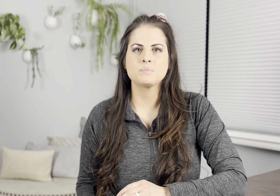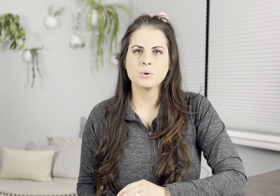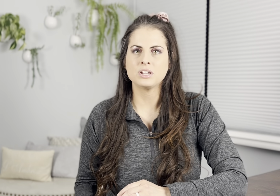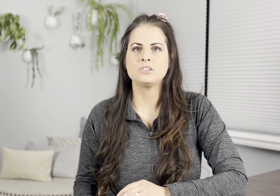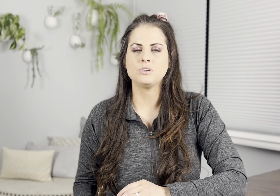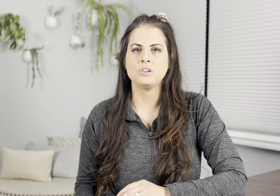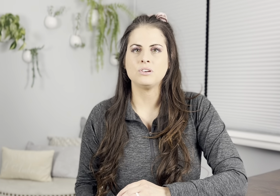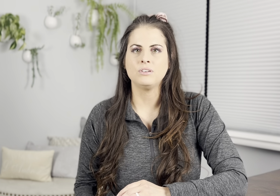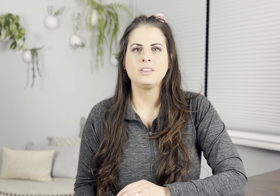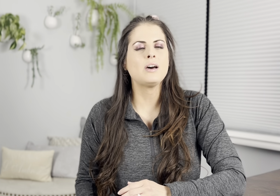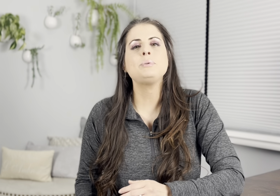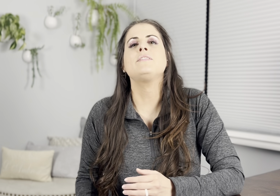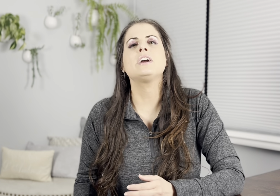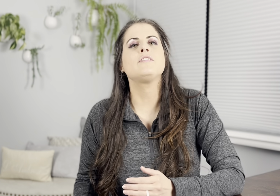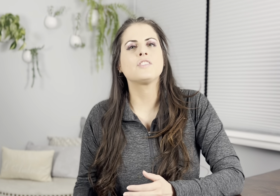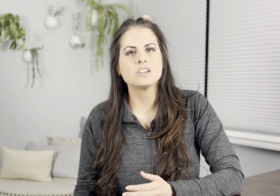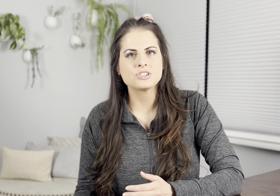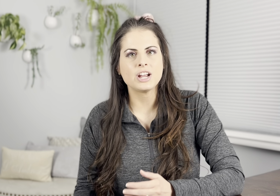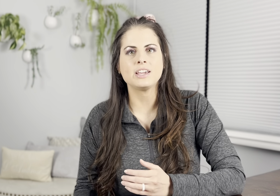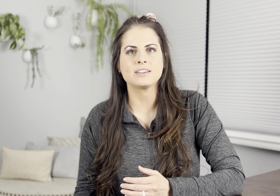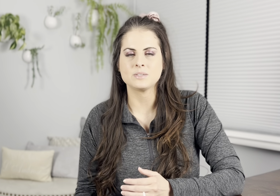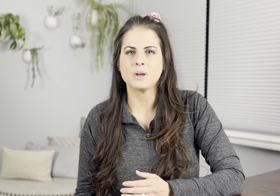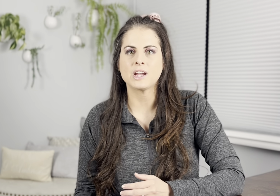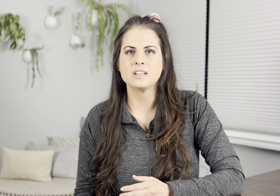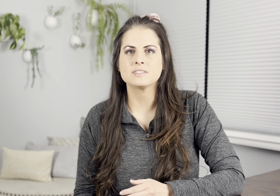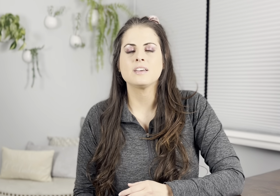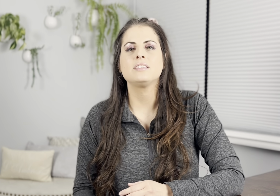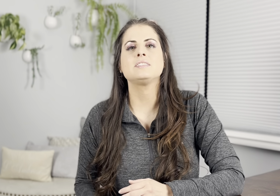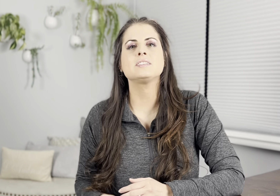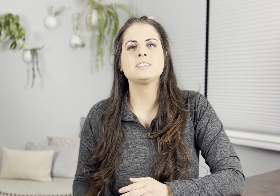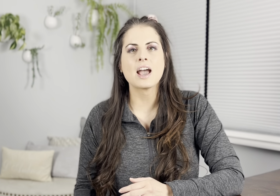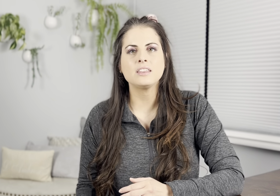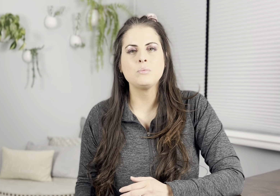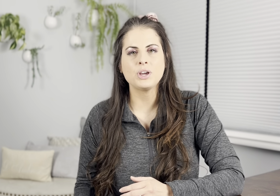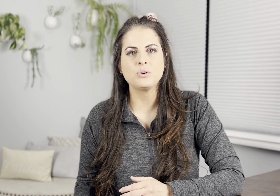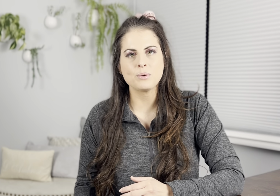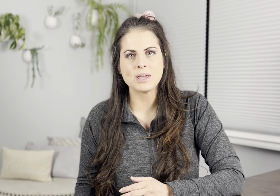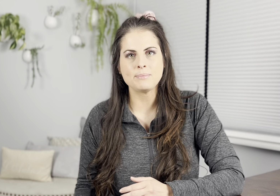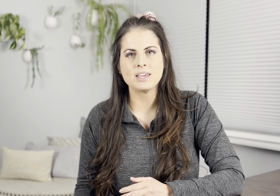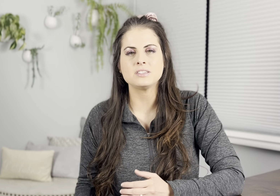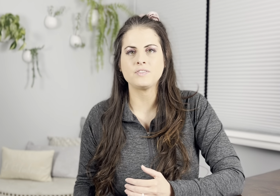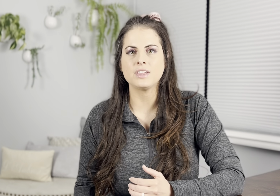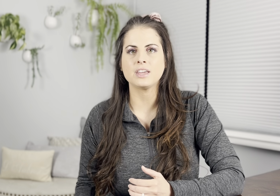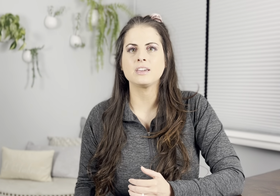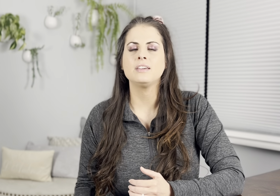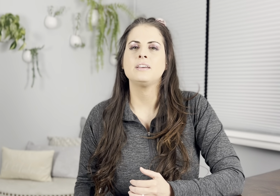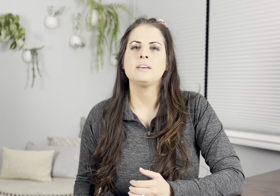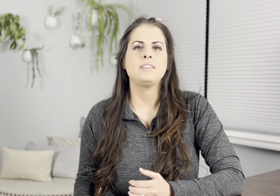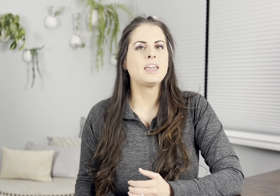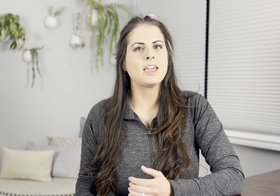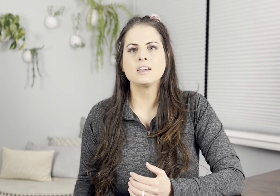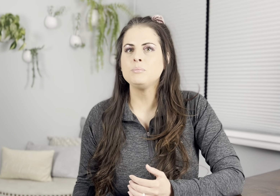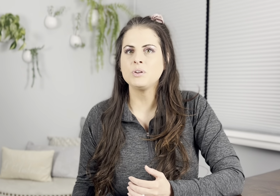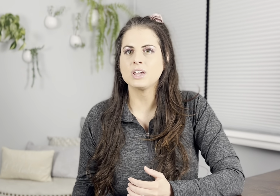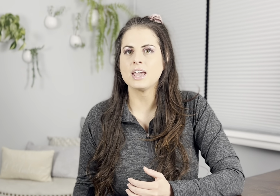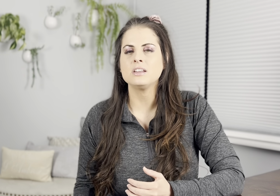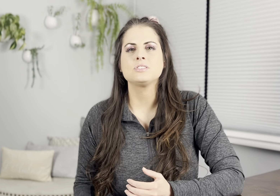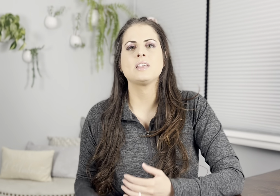spoken to you. That would be a very frustrating experience. That's exactly what your baby is feeling. They can't communicate, so they